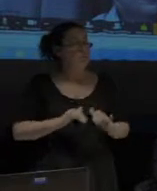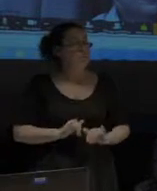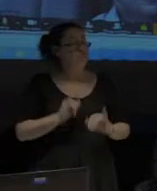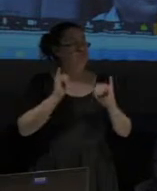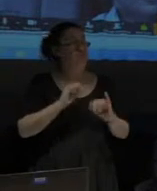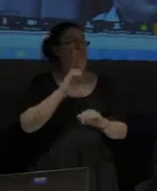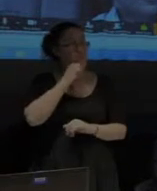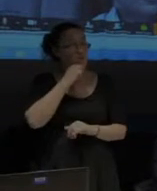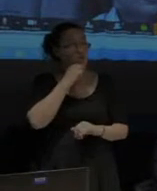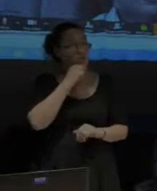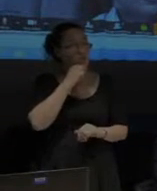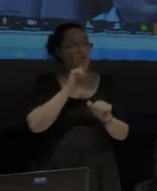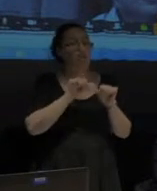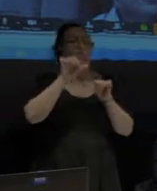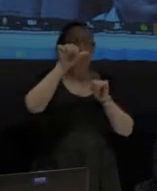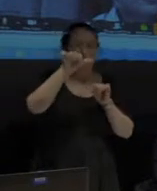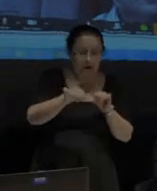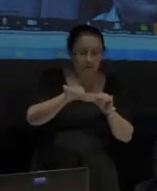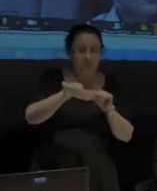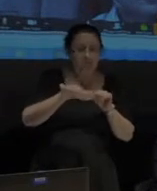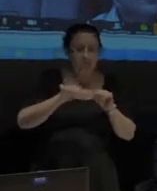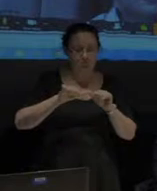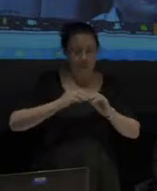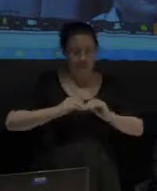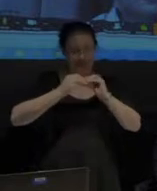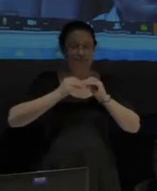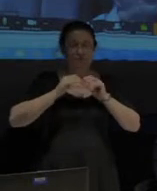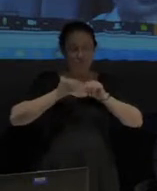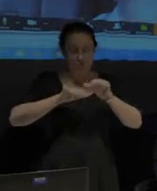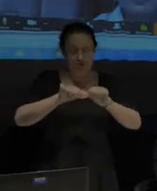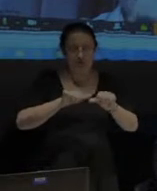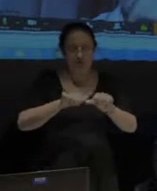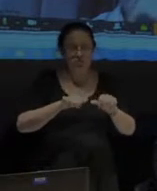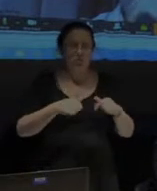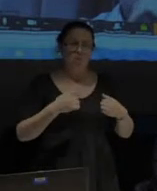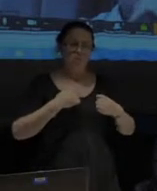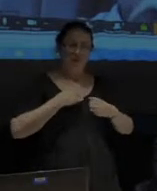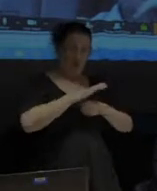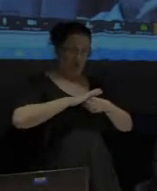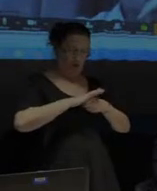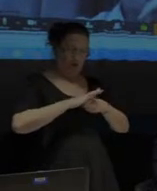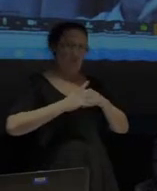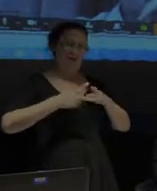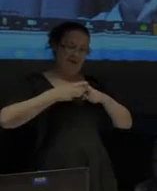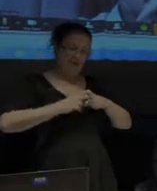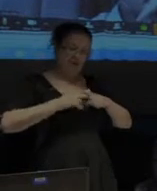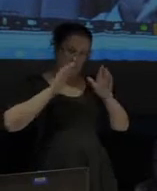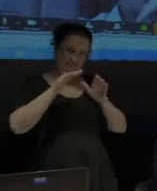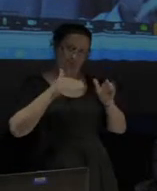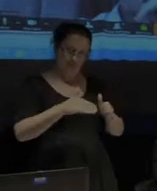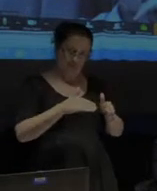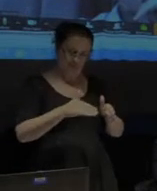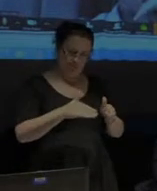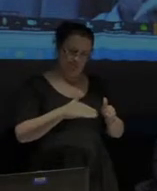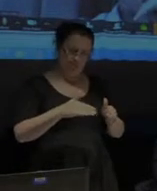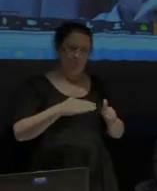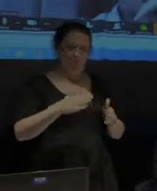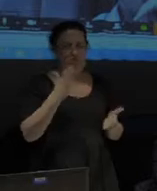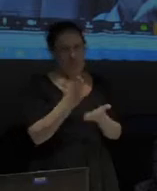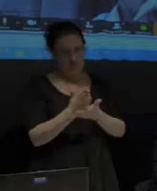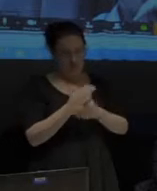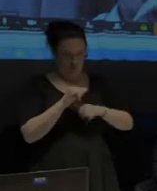create tick boxes or processes, and remember, we're engineering led, so we will naturally want to create processes